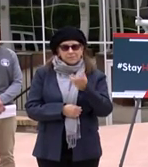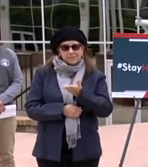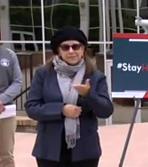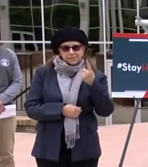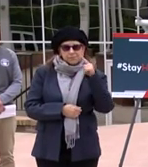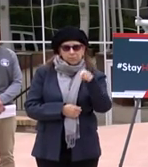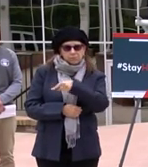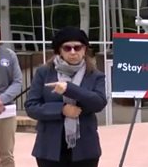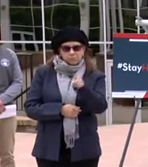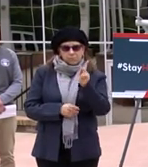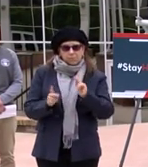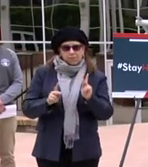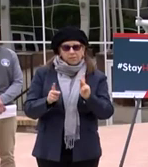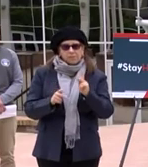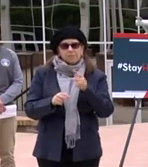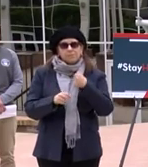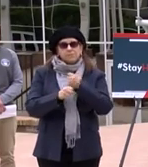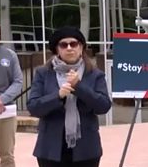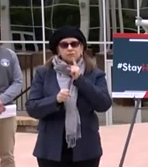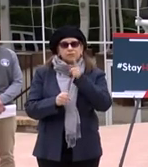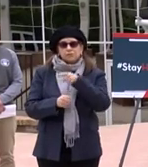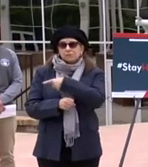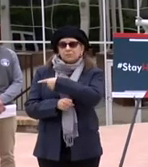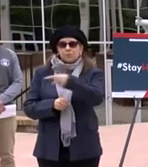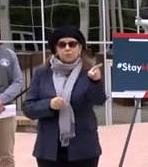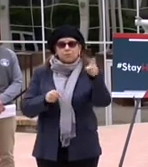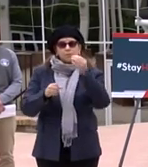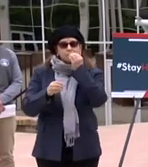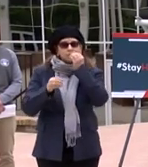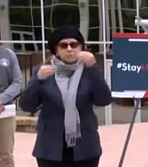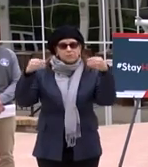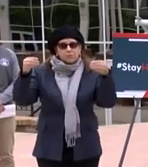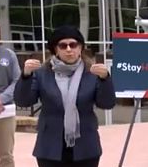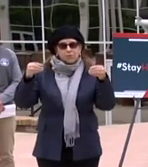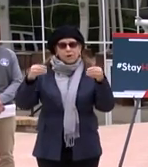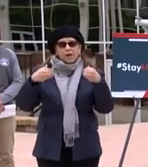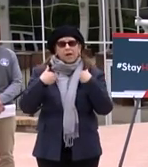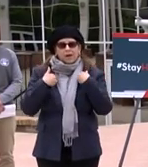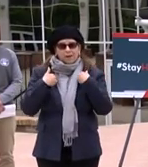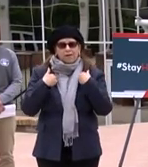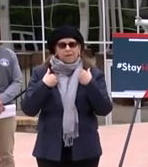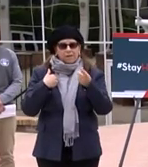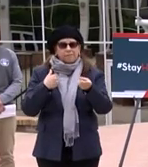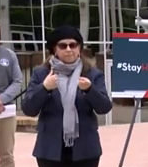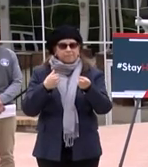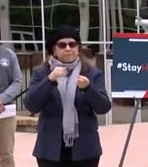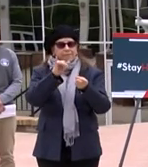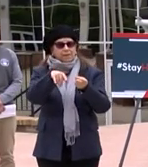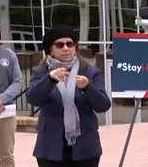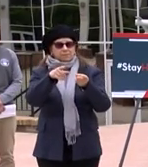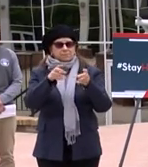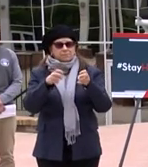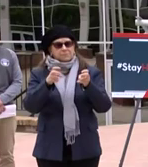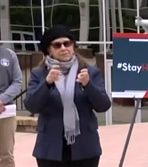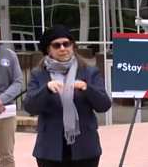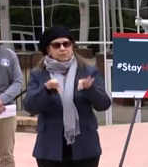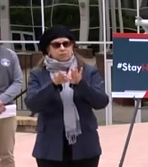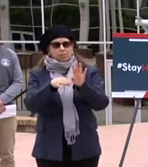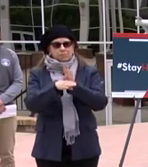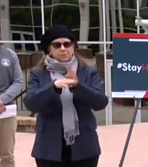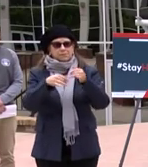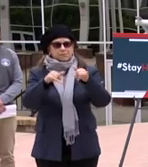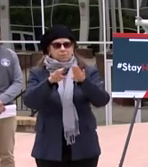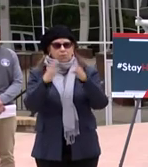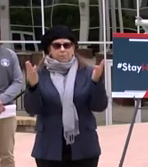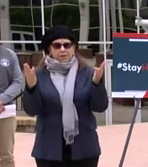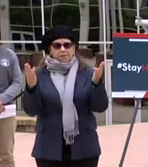making sure that grocery stores were essential businesses. those businesses providing essential household items